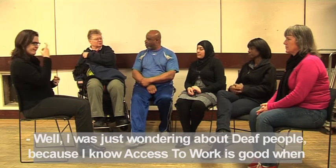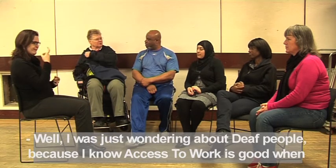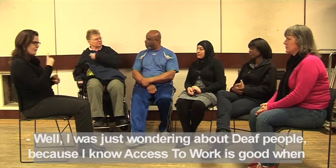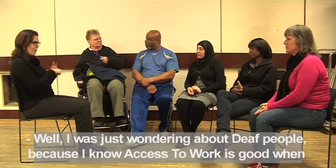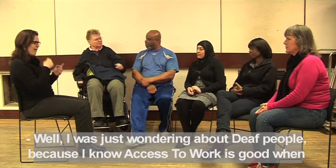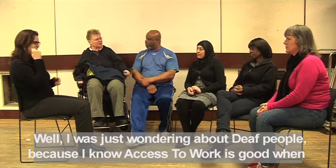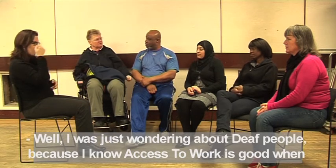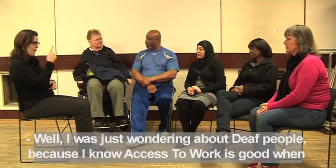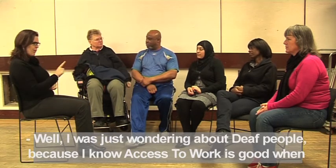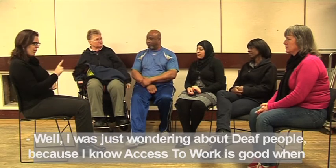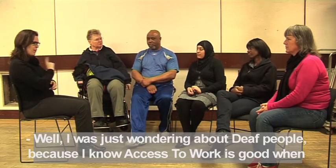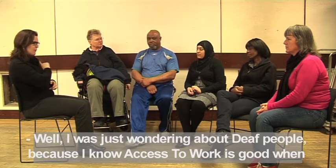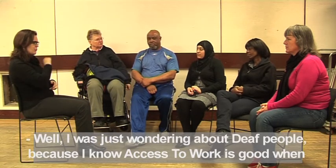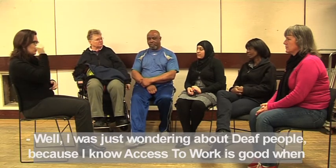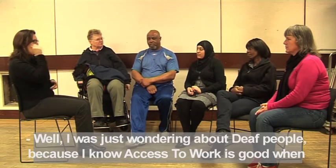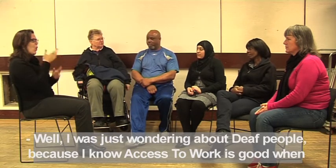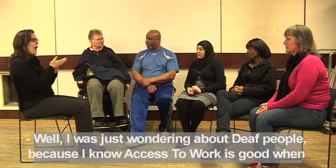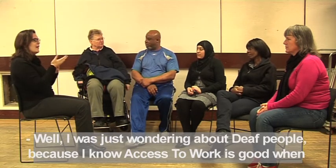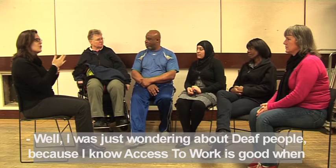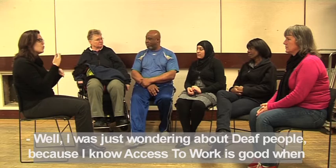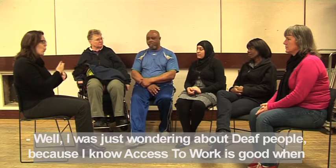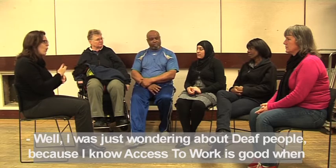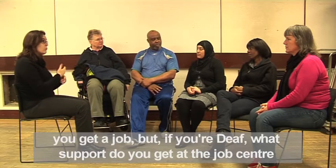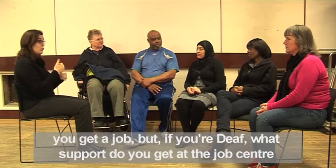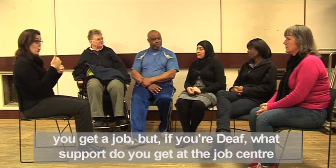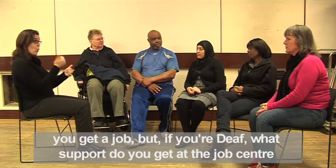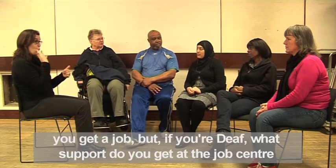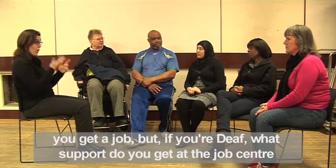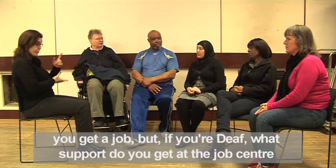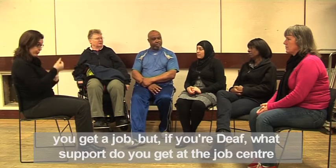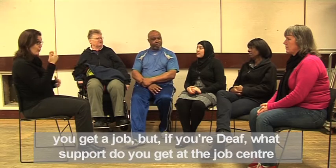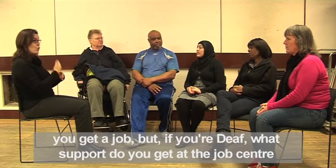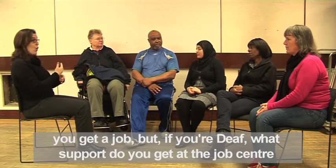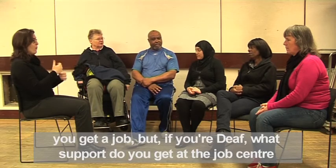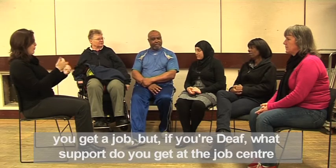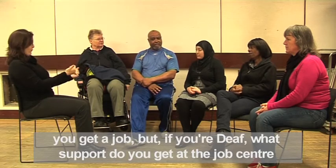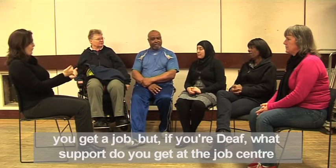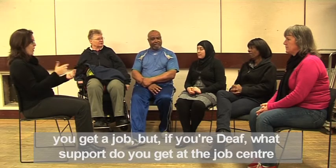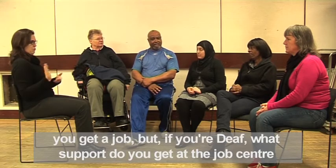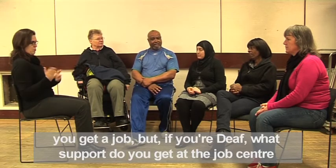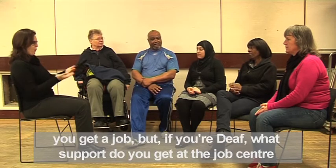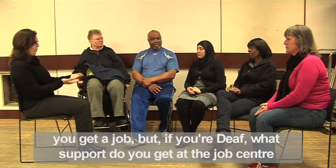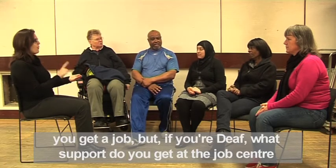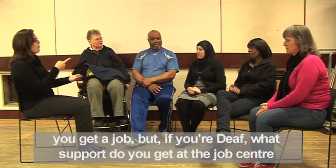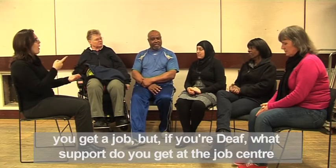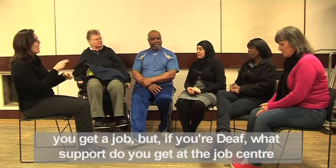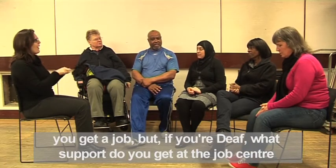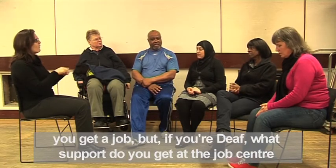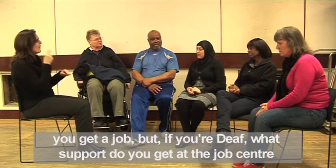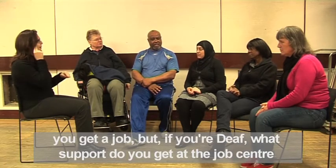I know access to work is good when you get a job, but if you're deaf, what support do you